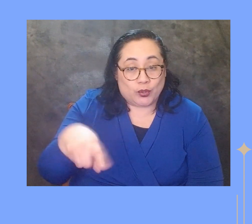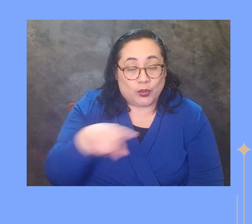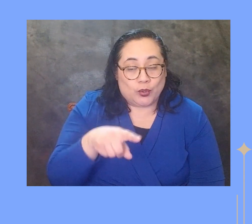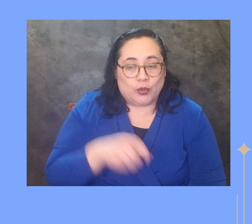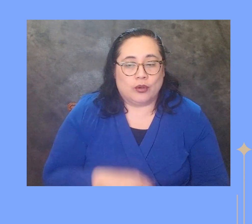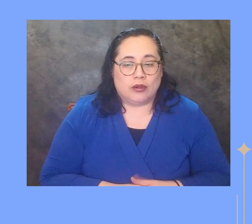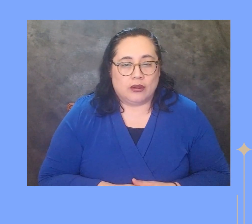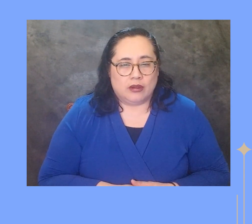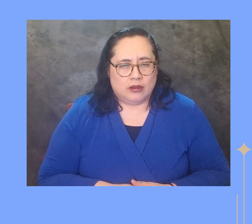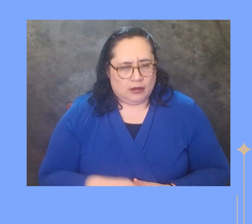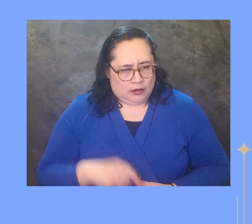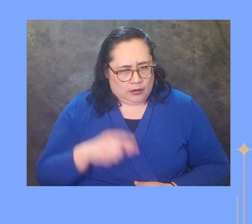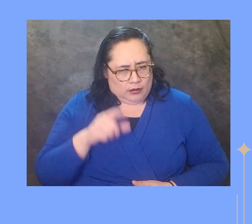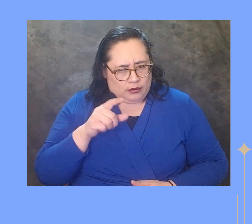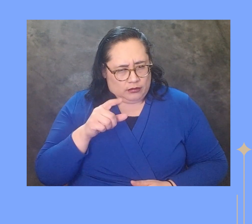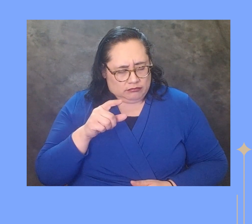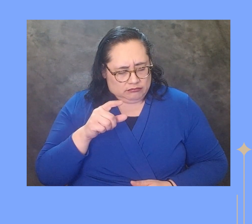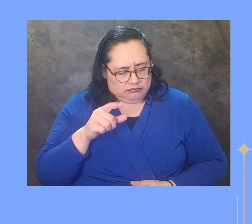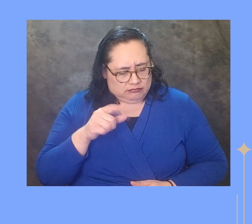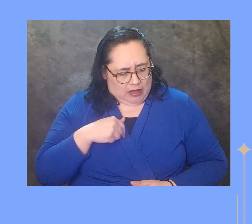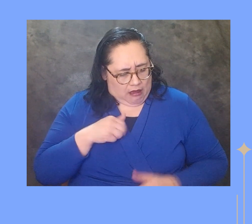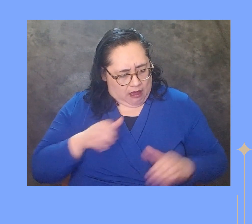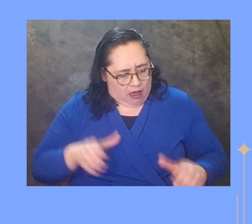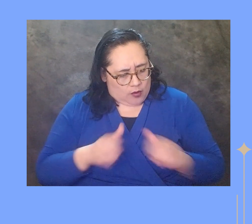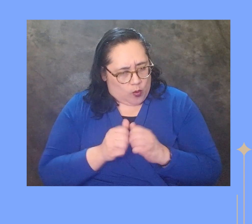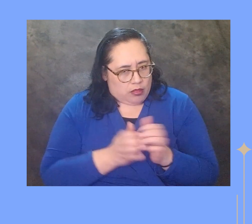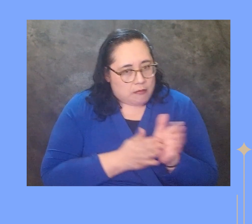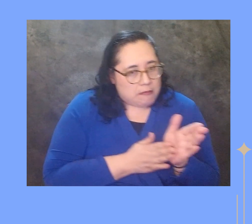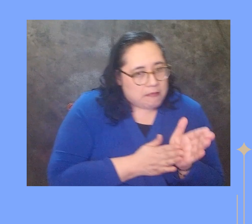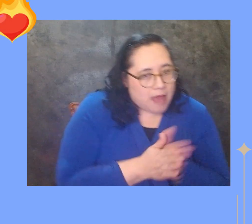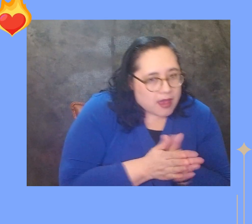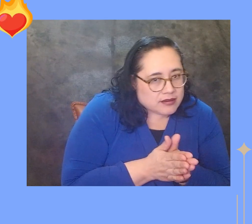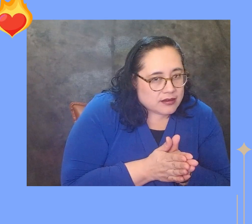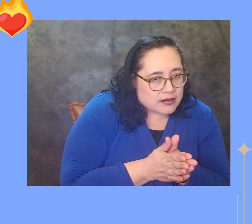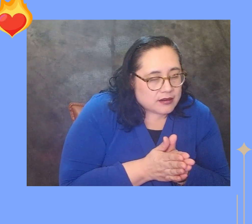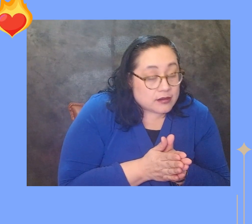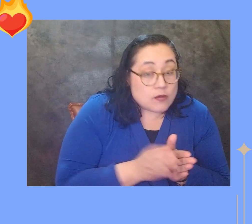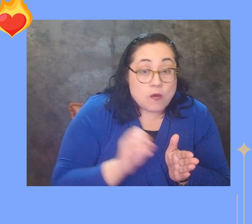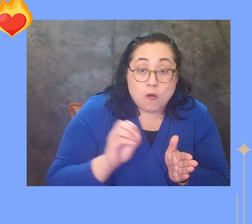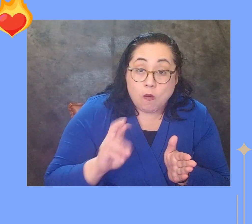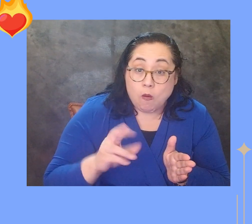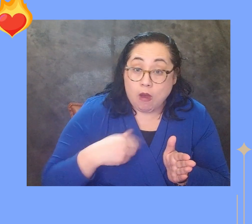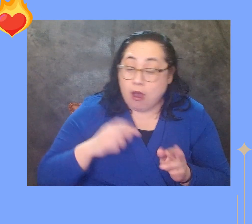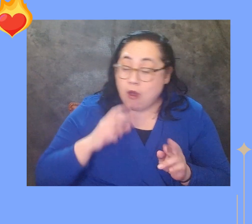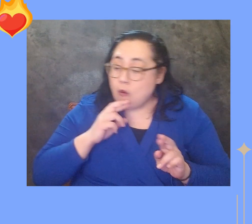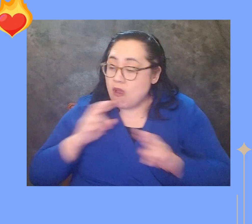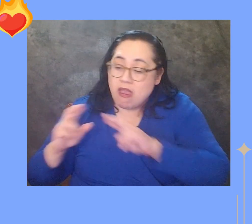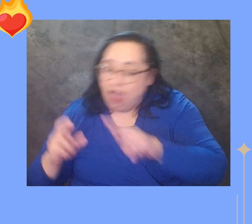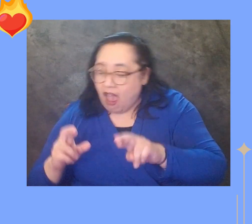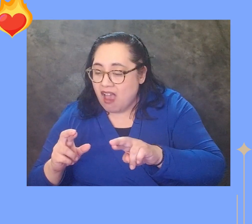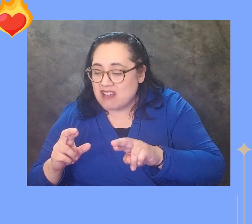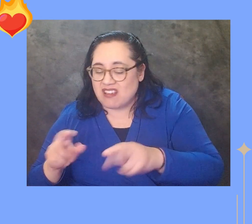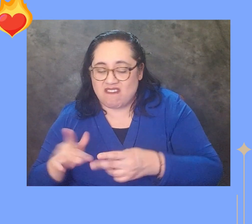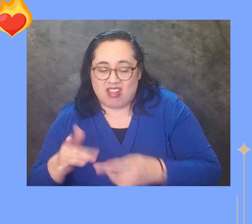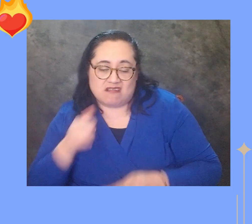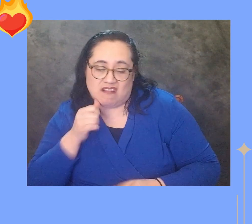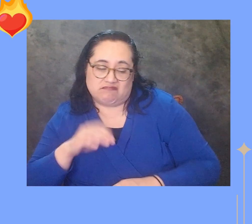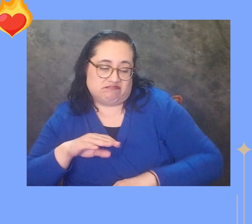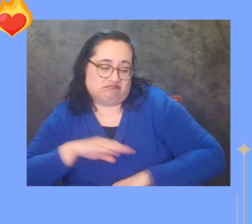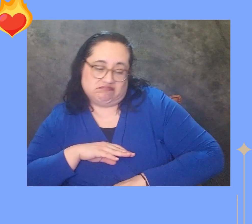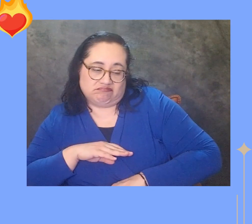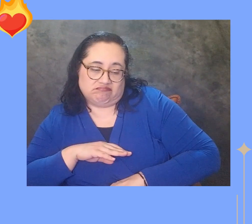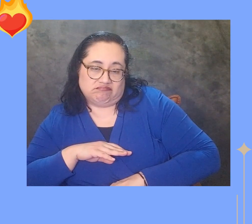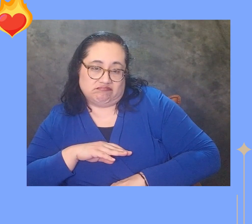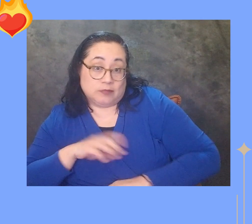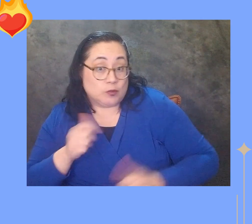A question for you to ask yourself: do I act with passion, or do I react